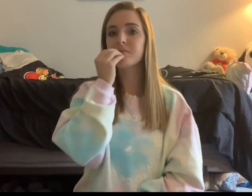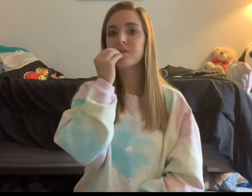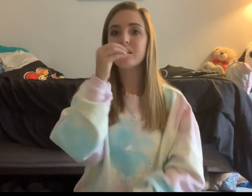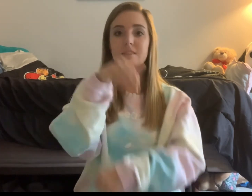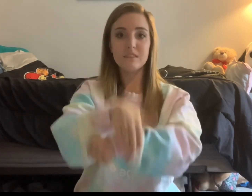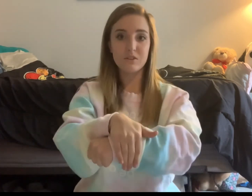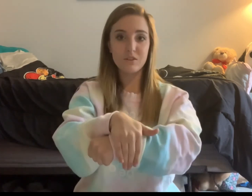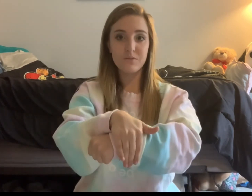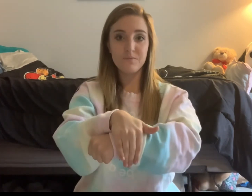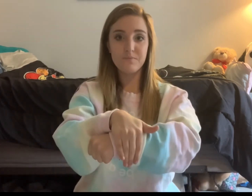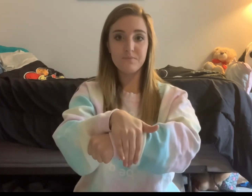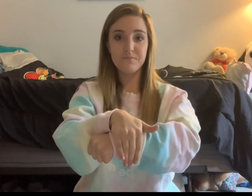Dinner.